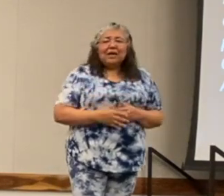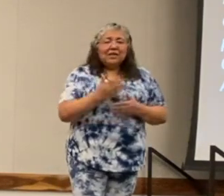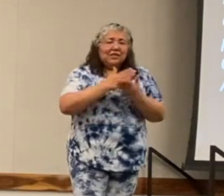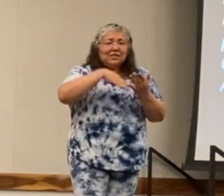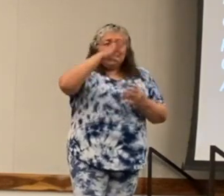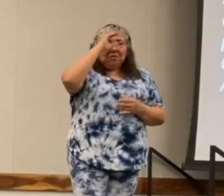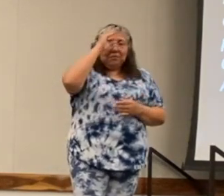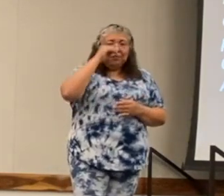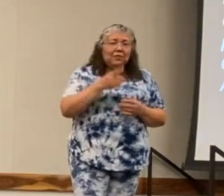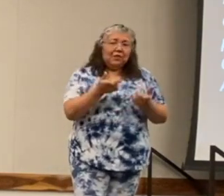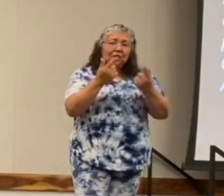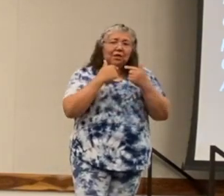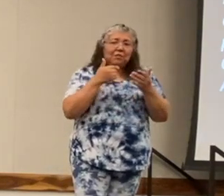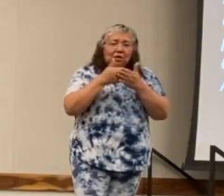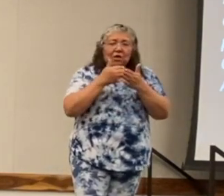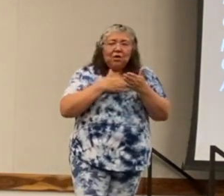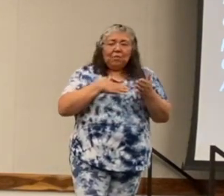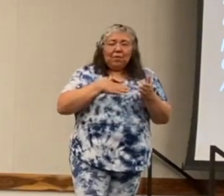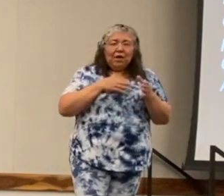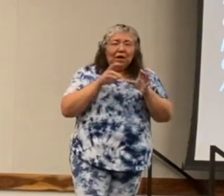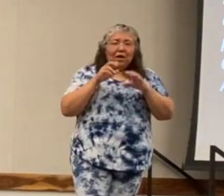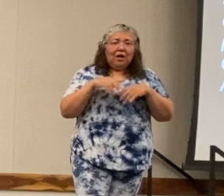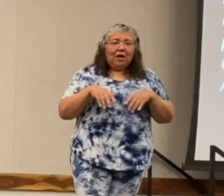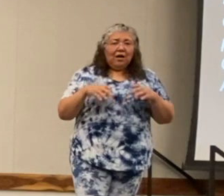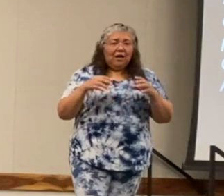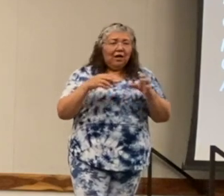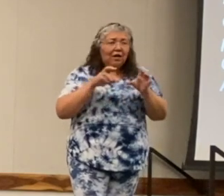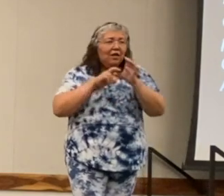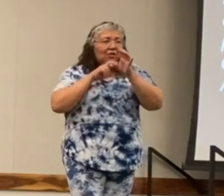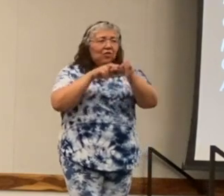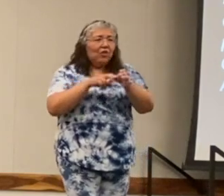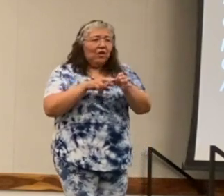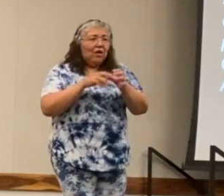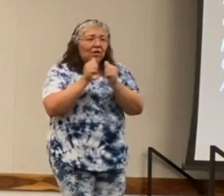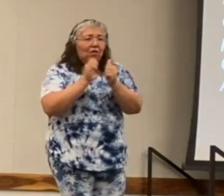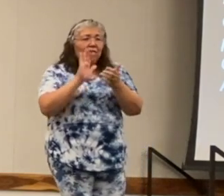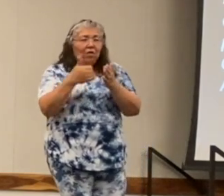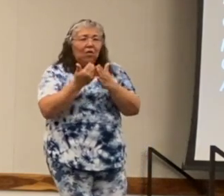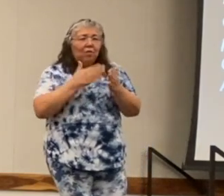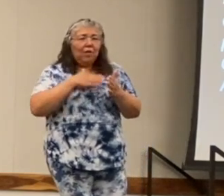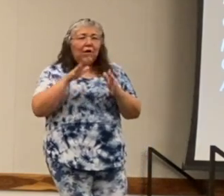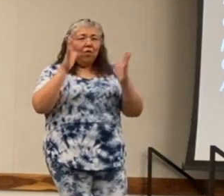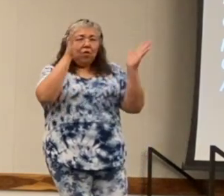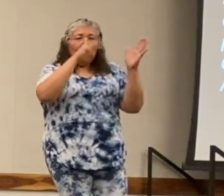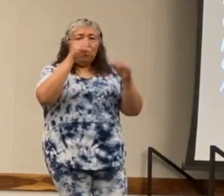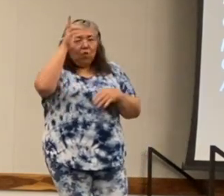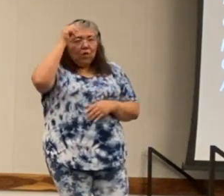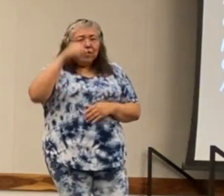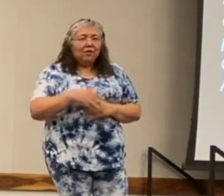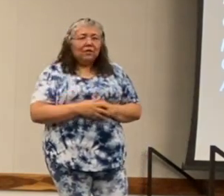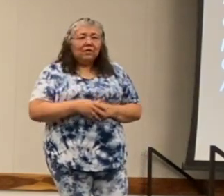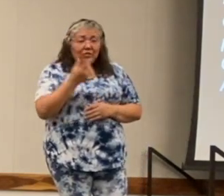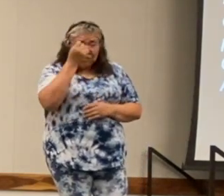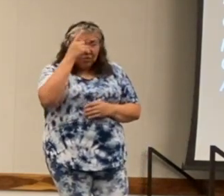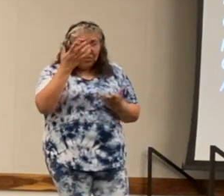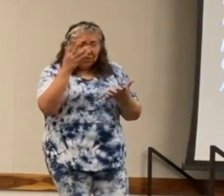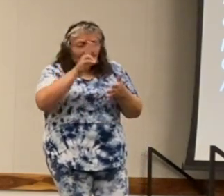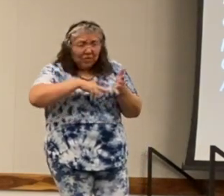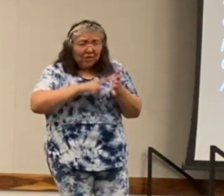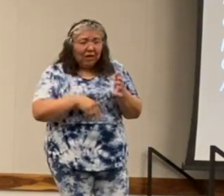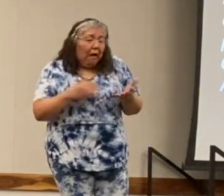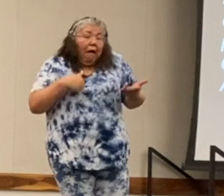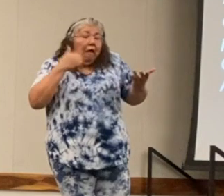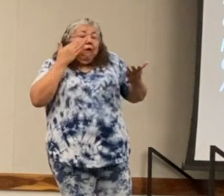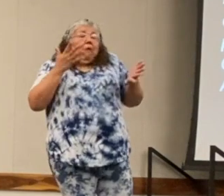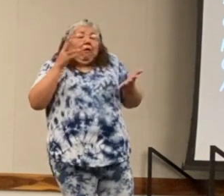dude comes running up next to my chariot with all my horses, and he says, hey, do you understand what you're reading? Oh, I have no idea